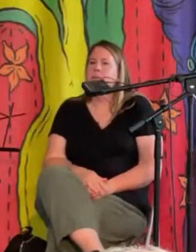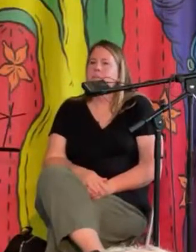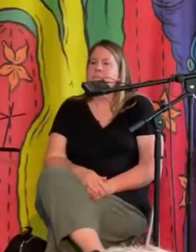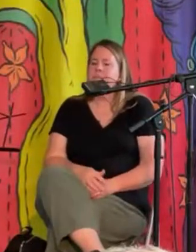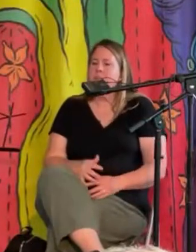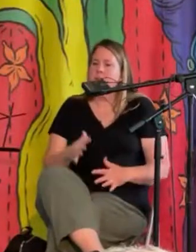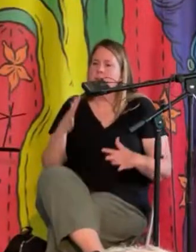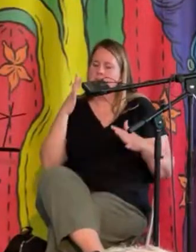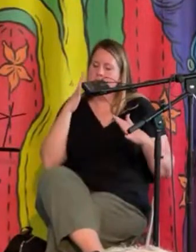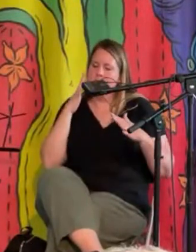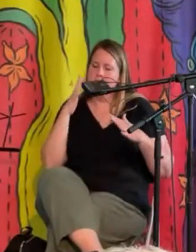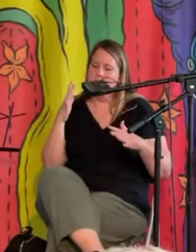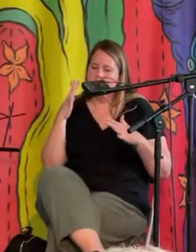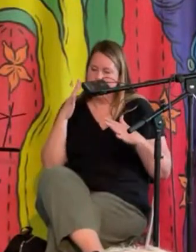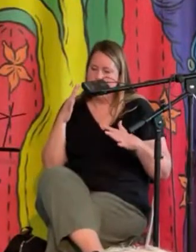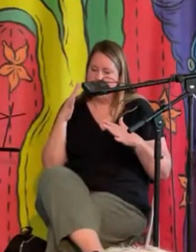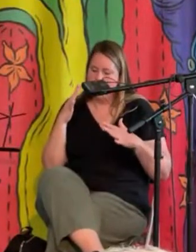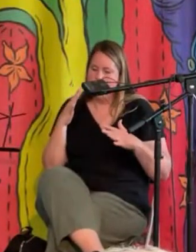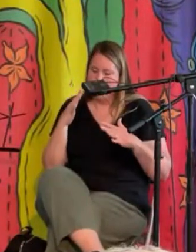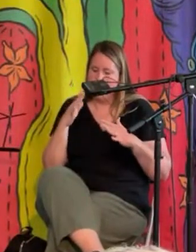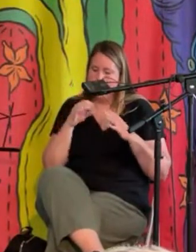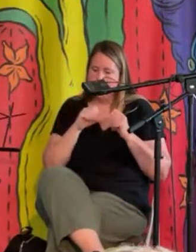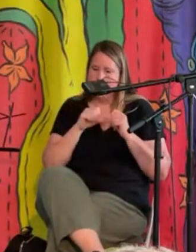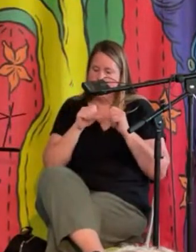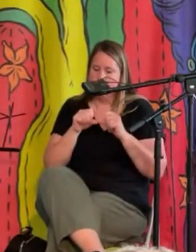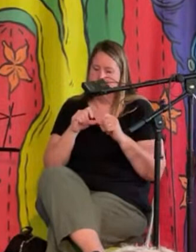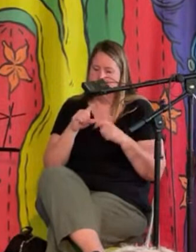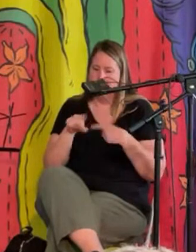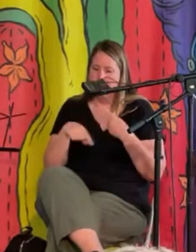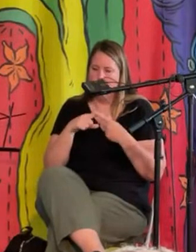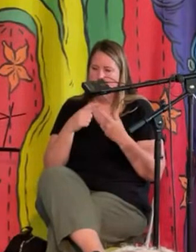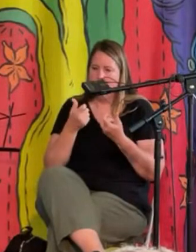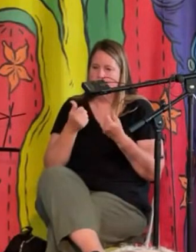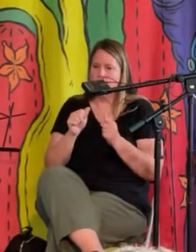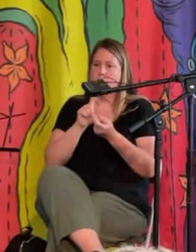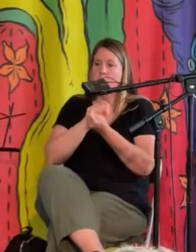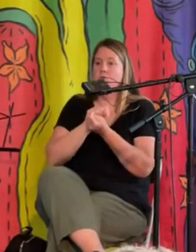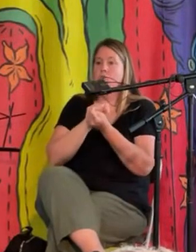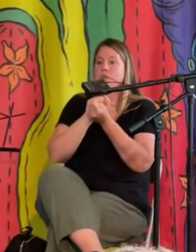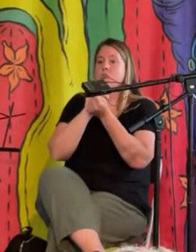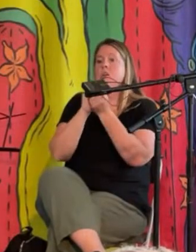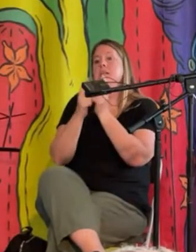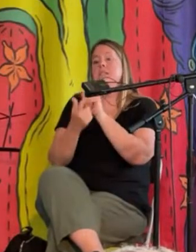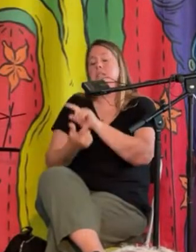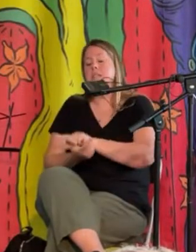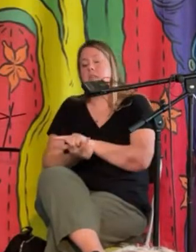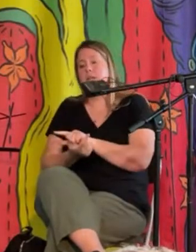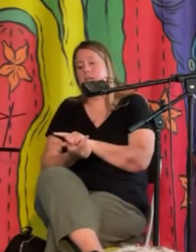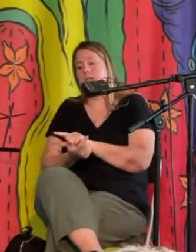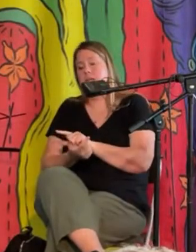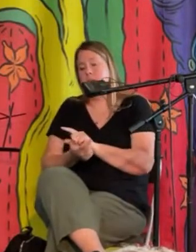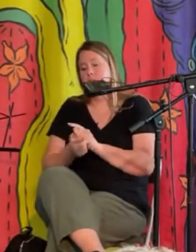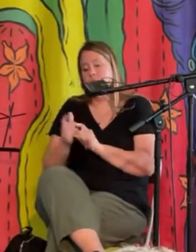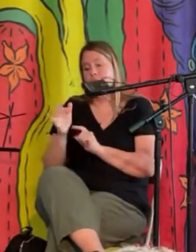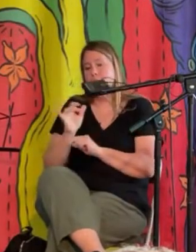sound carries all that meaning. And when I tried to translate it into Russian, it was a poem about a big cat.